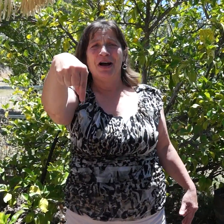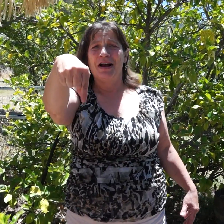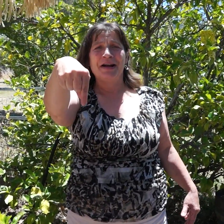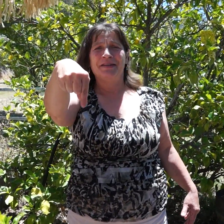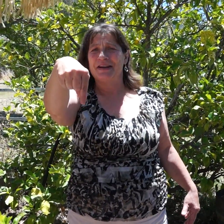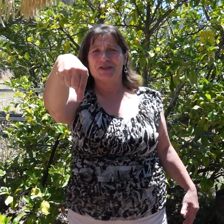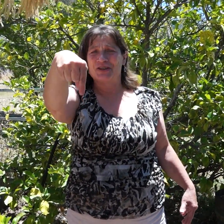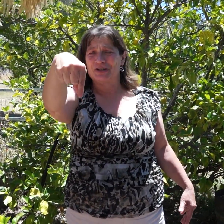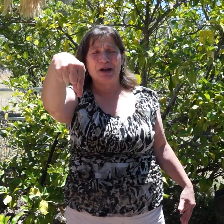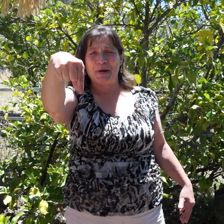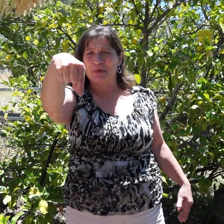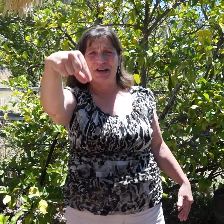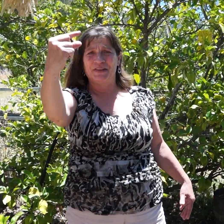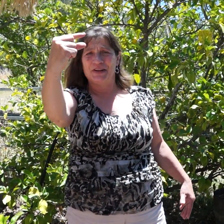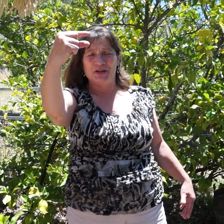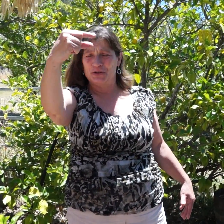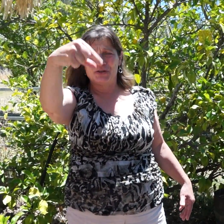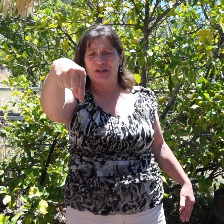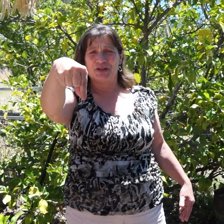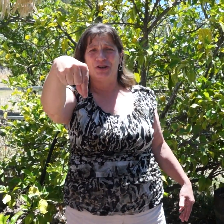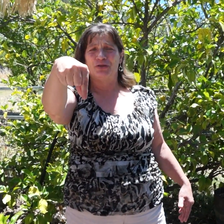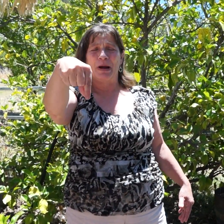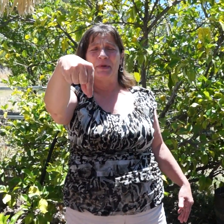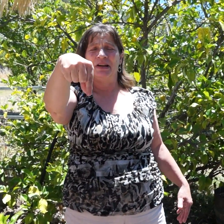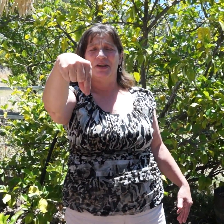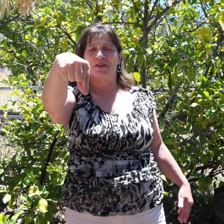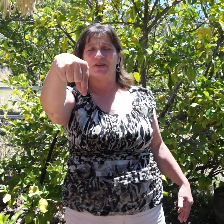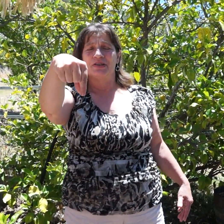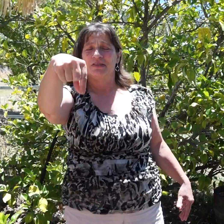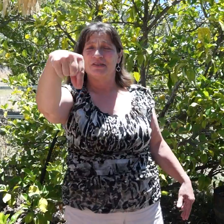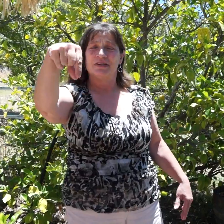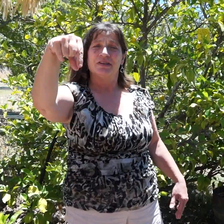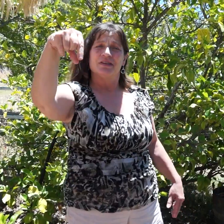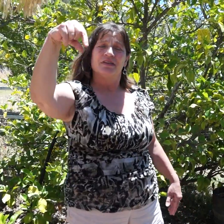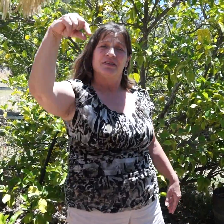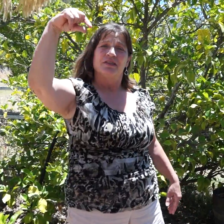why. They just couldn't come up with anything new, so they started dropping letters.